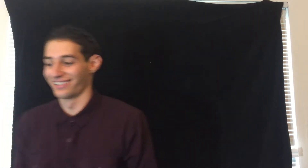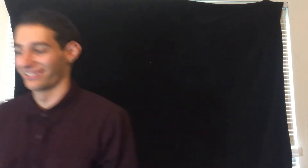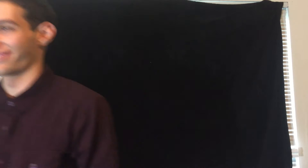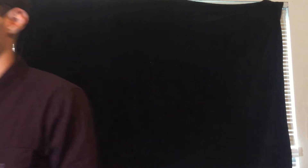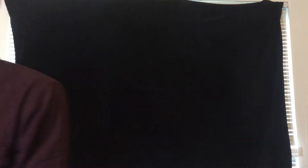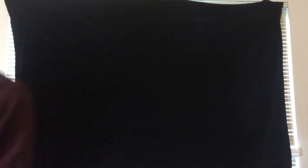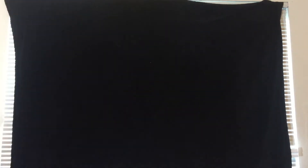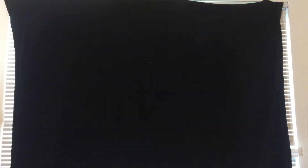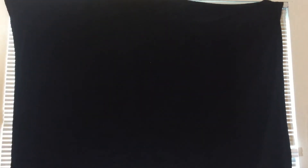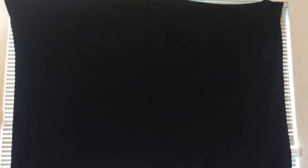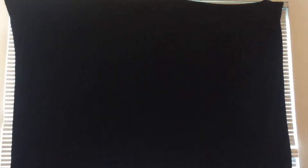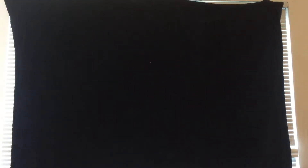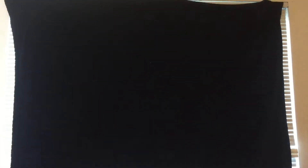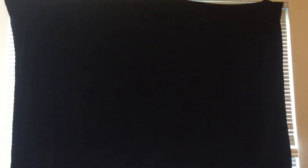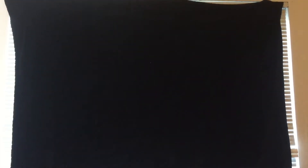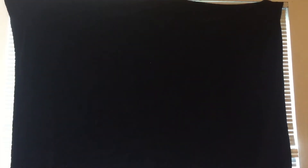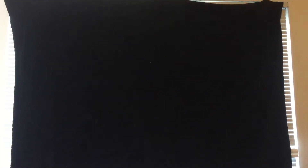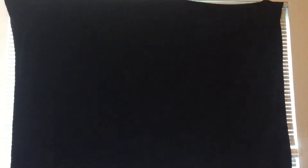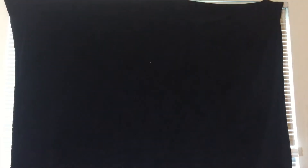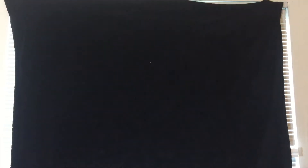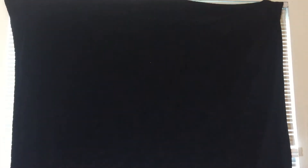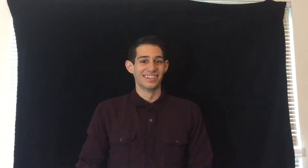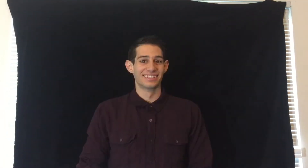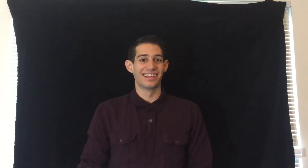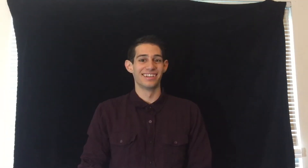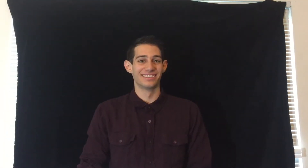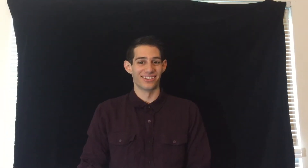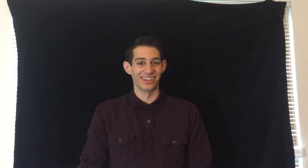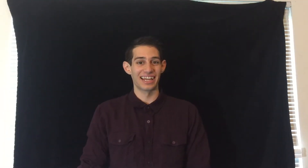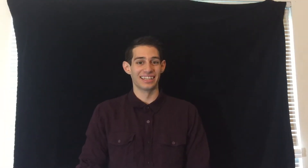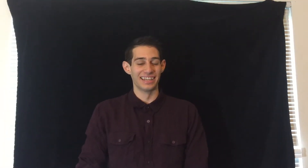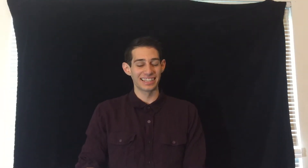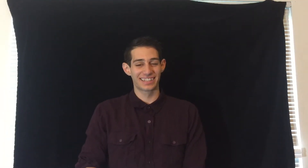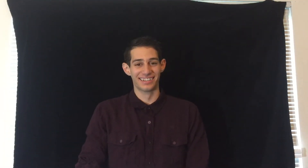I realize that you can't see my hands. So